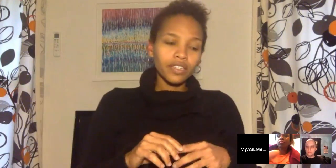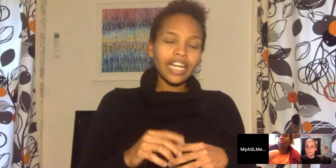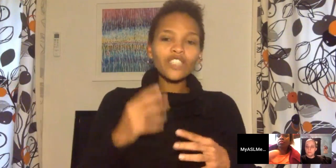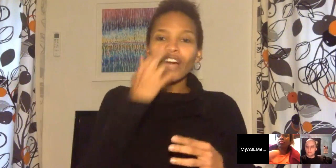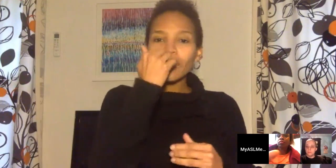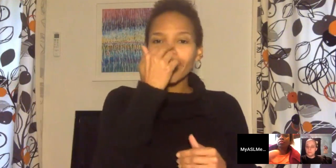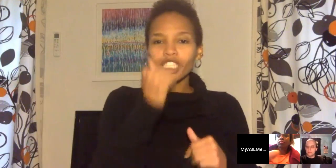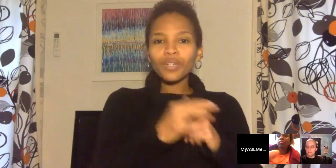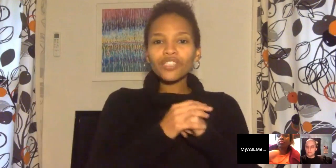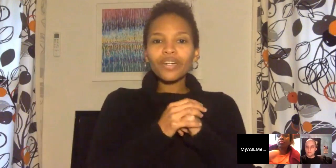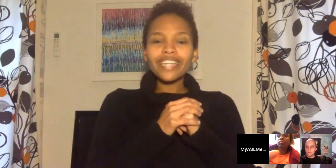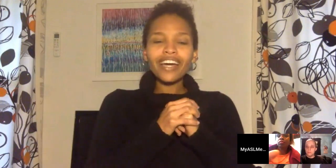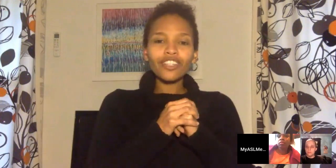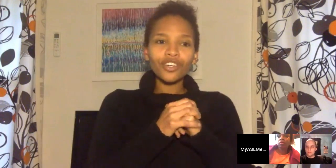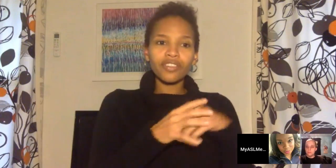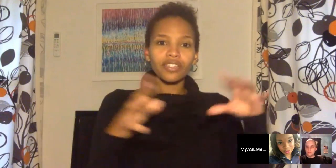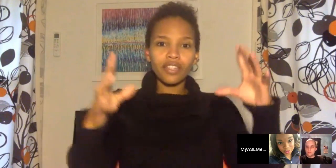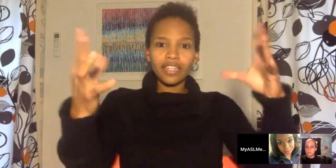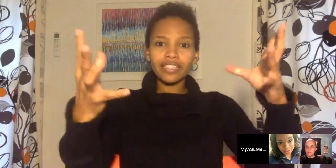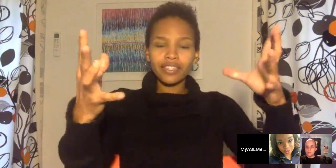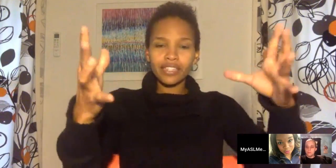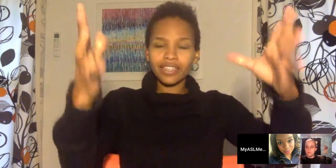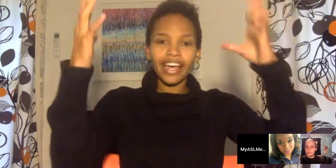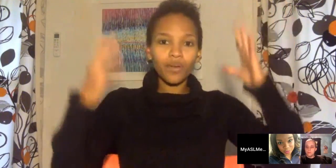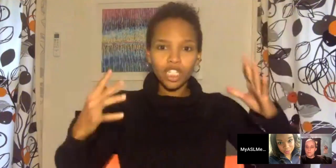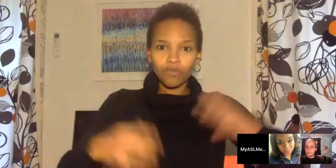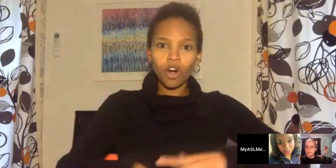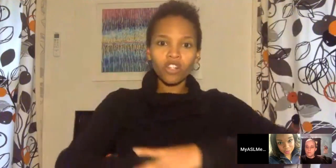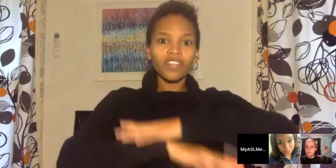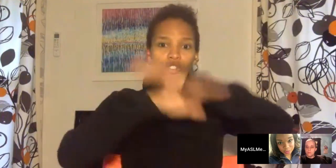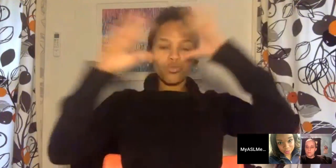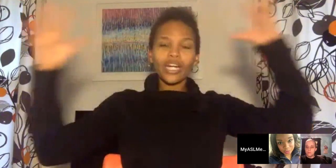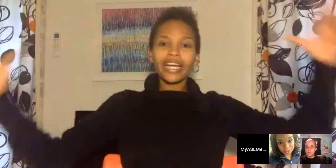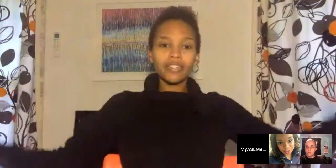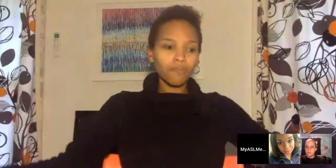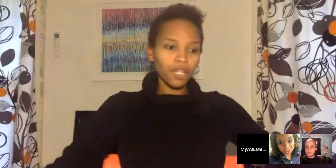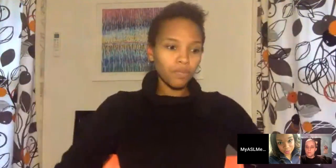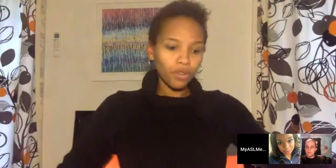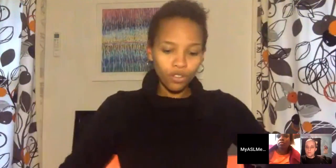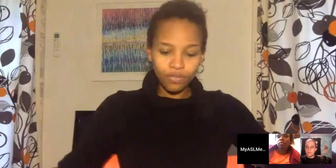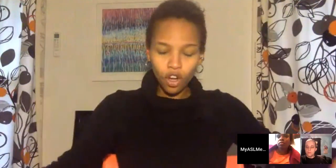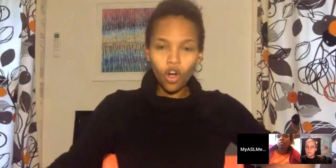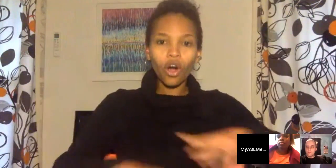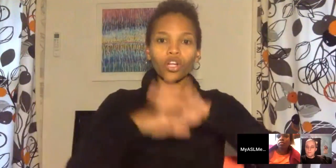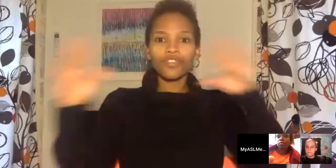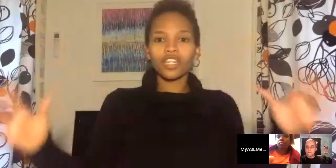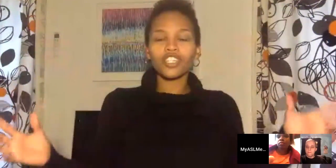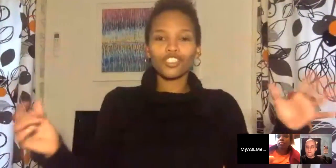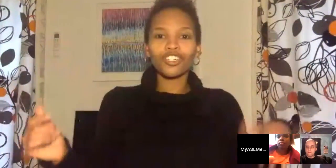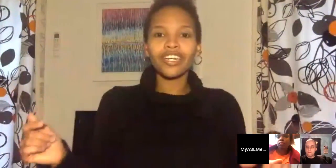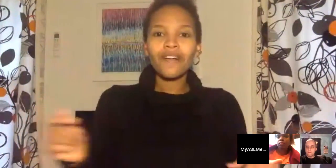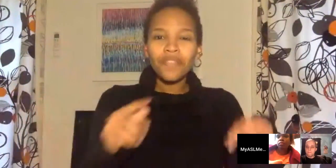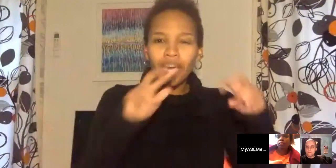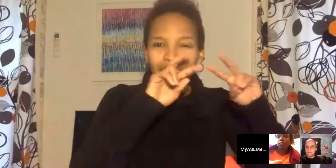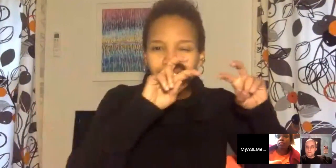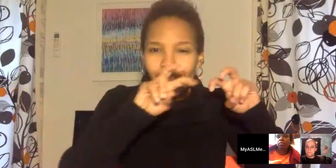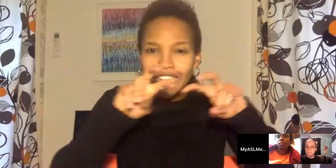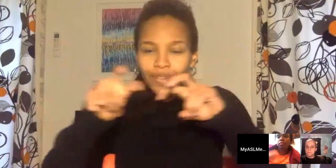it's funny because we take a look at this language from all these random people all over the country, and we analyze what